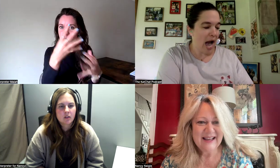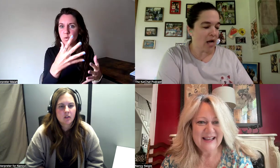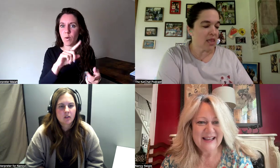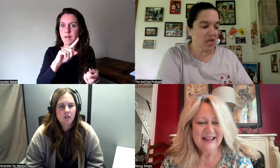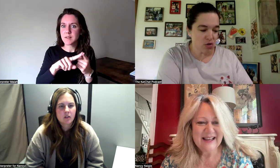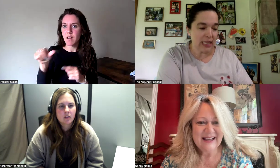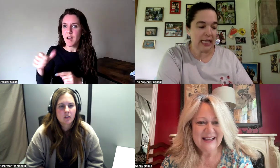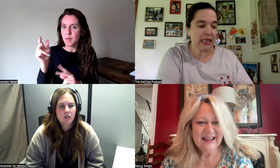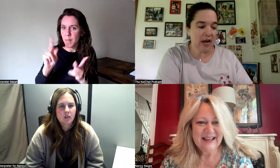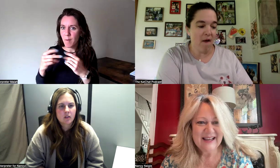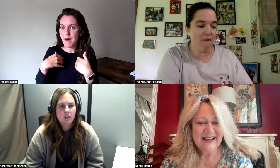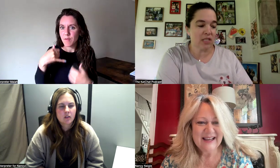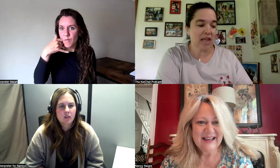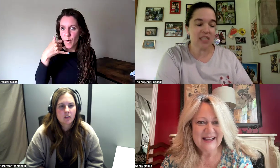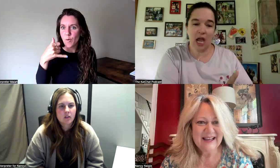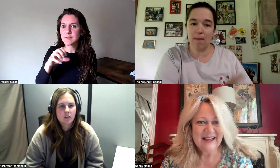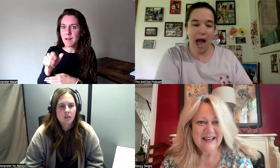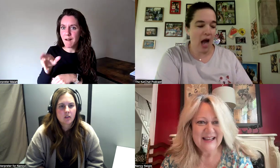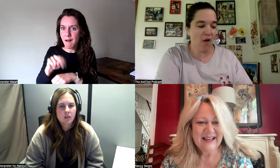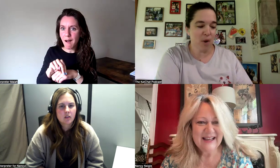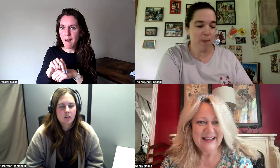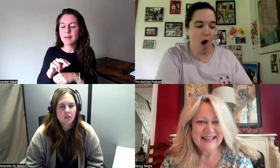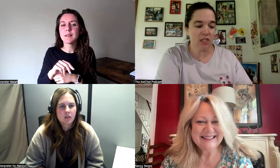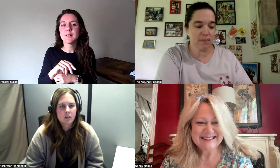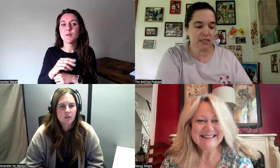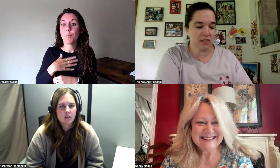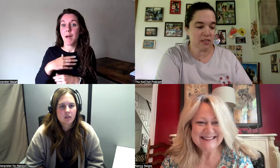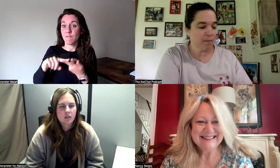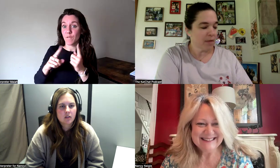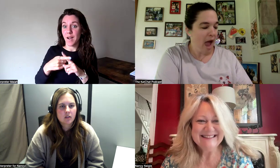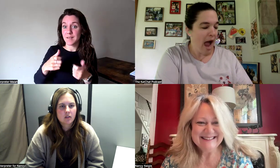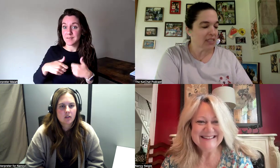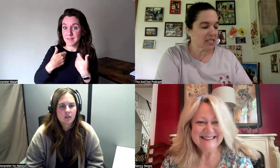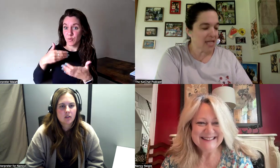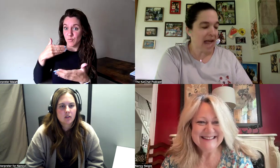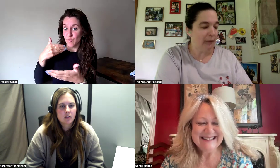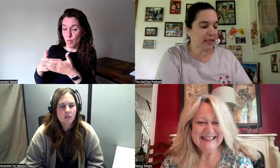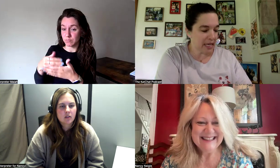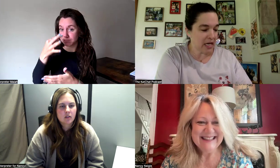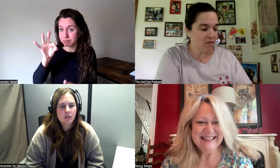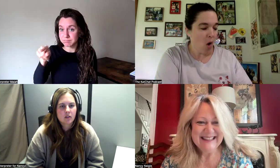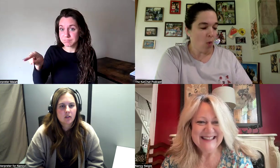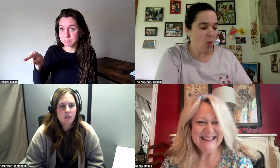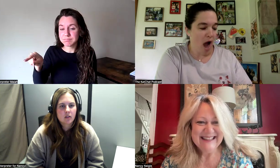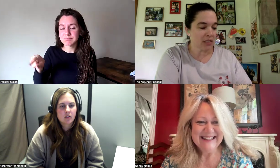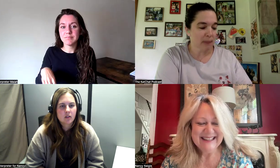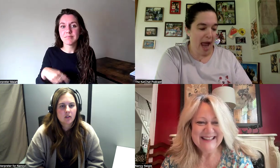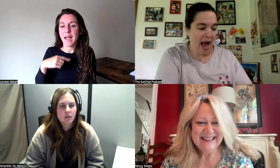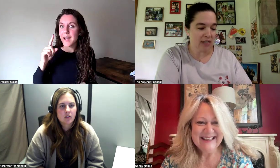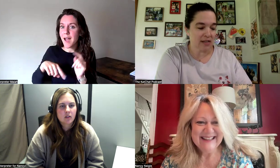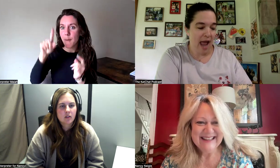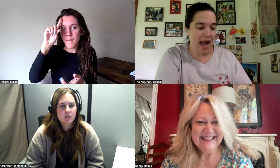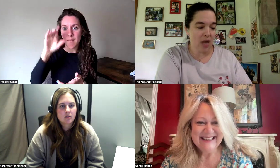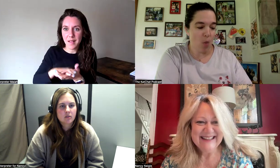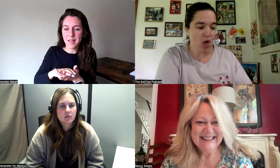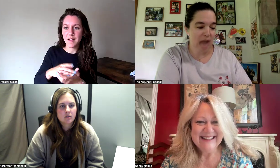My friend literally lived less than a mile from Paul's prison. I still can't believe we crossed